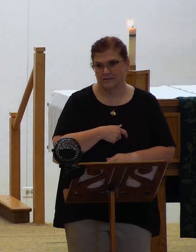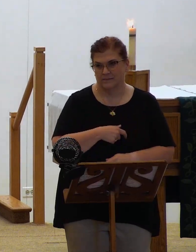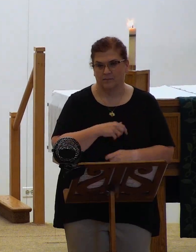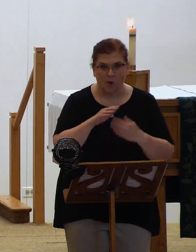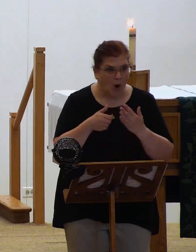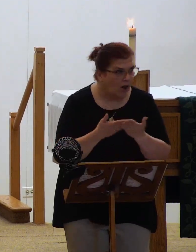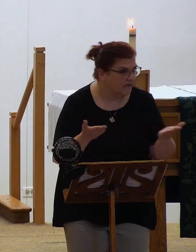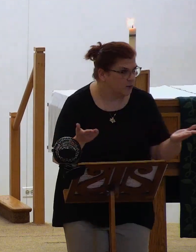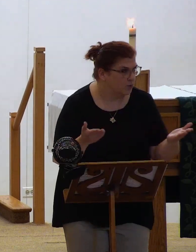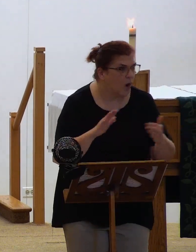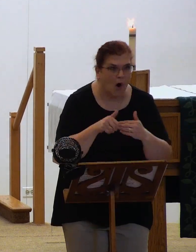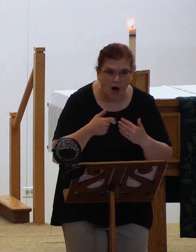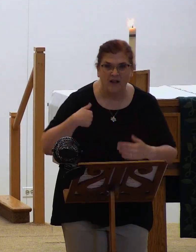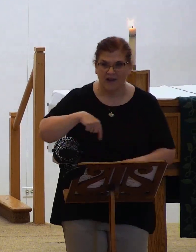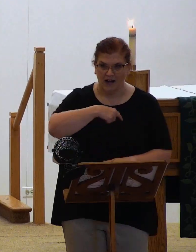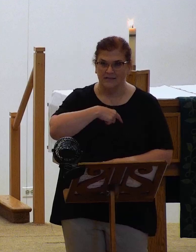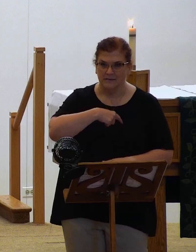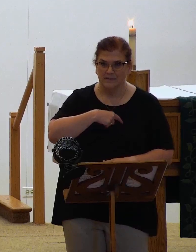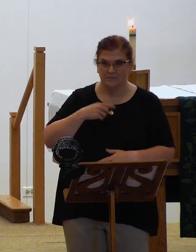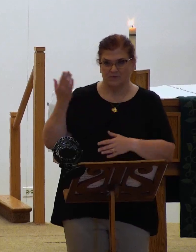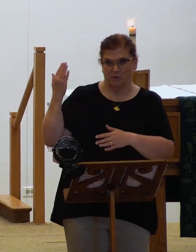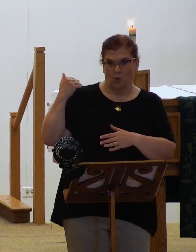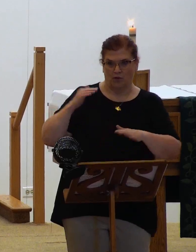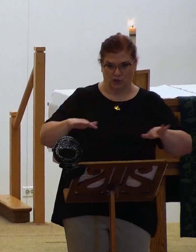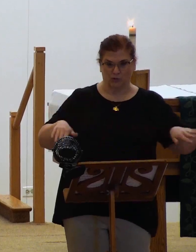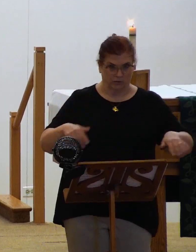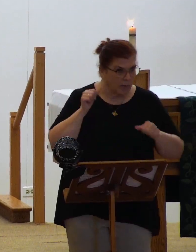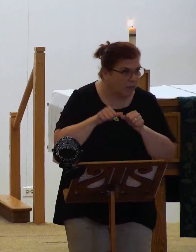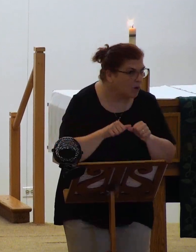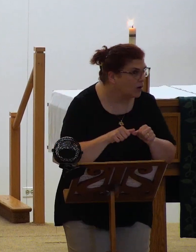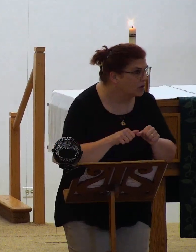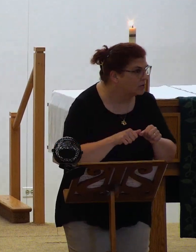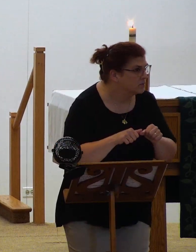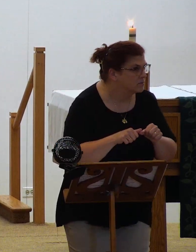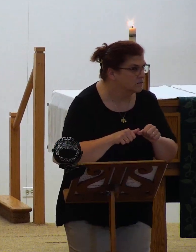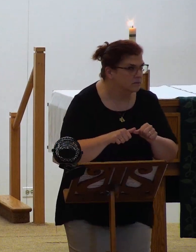All of you, all of us have been children. Remember?